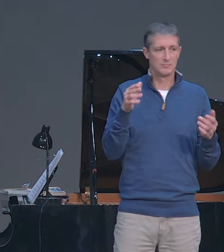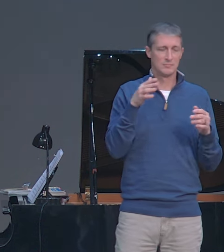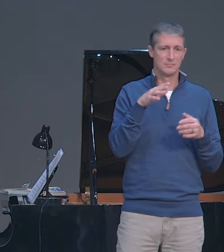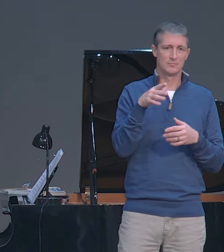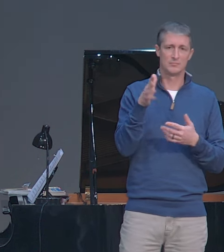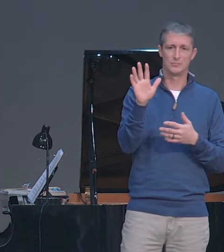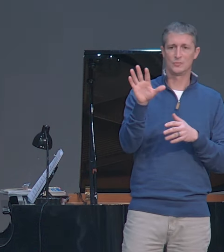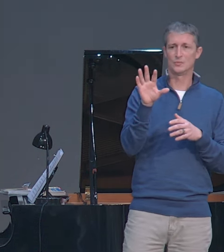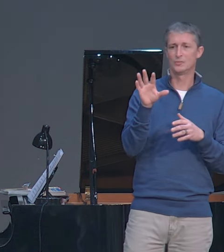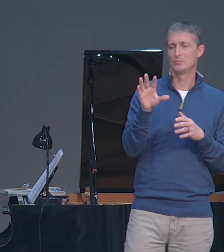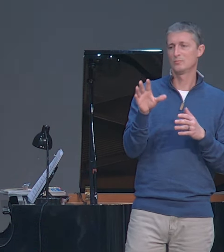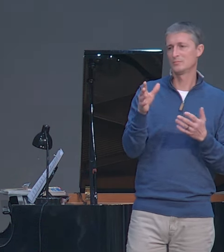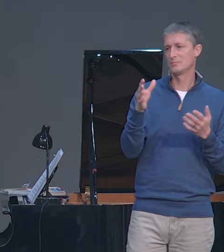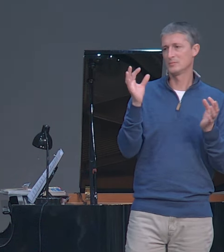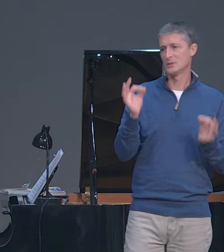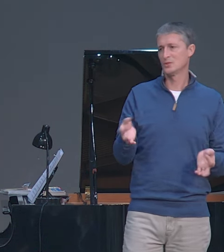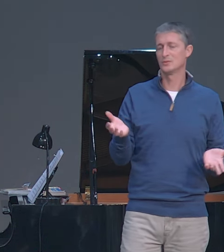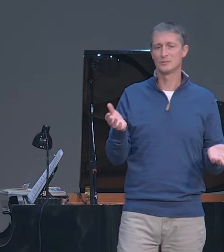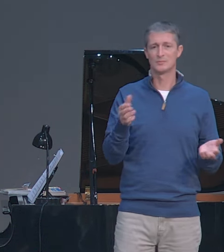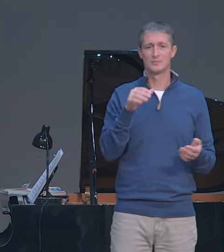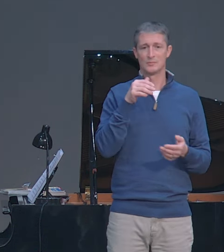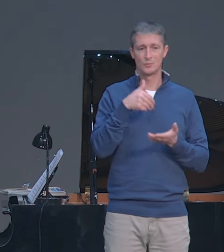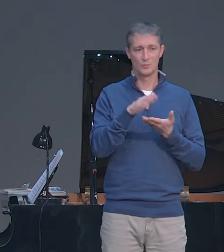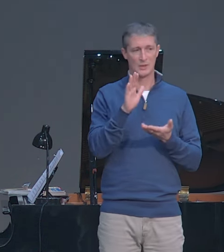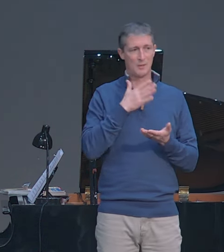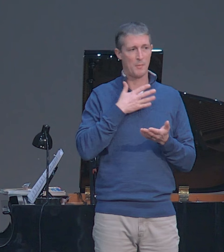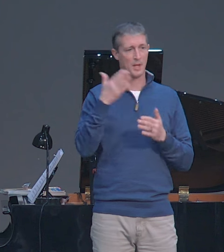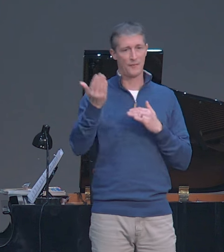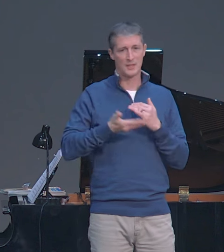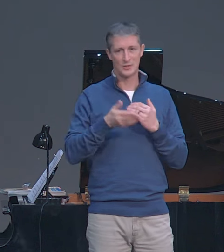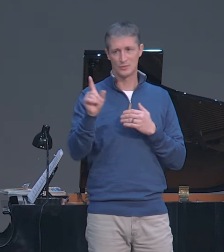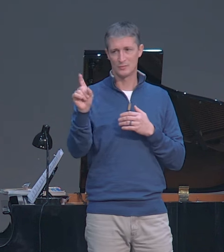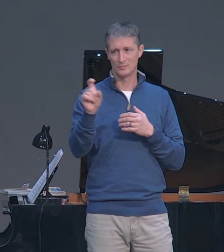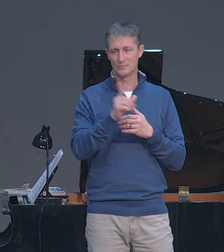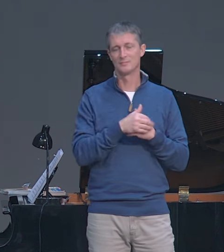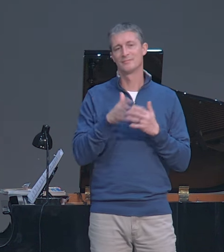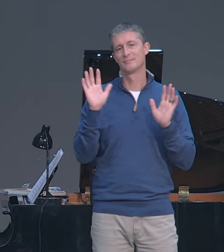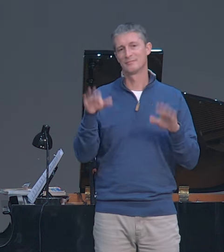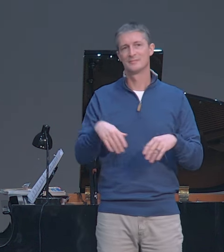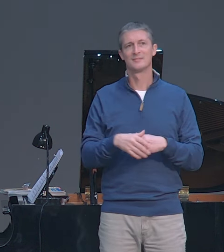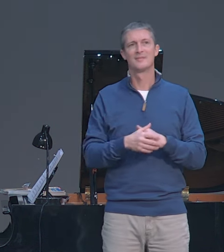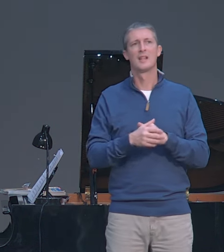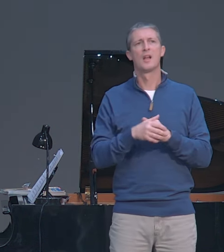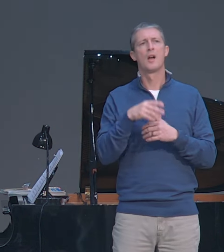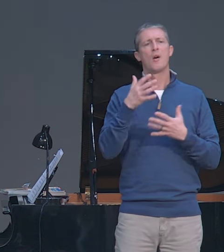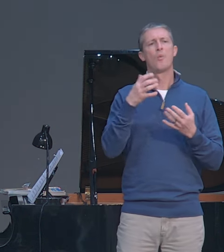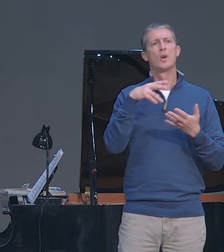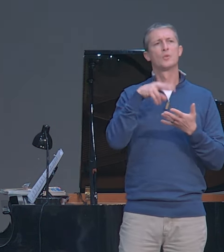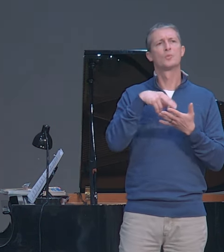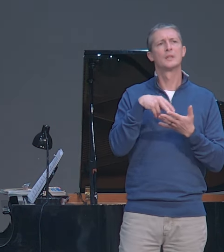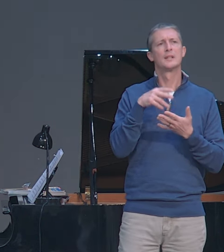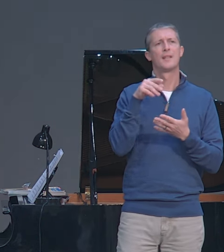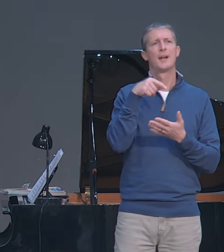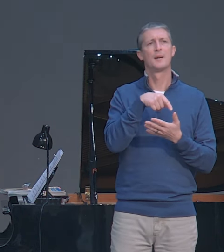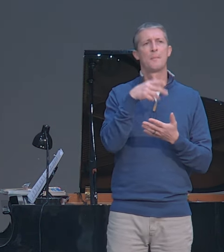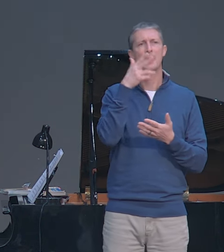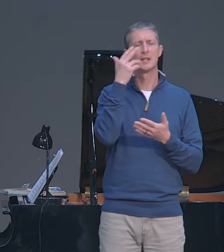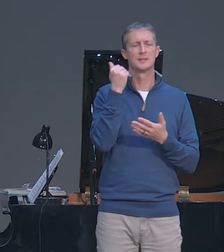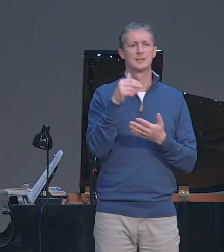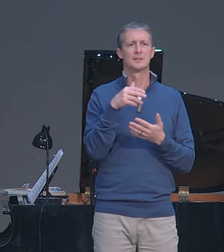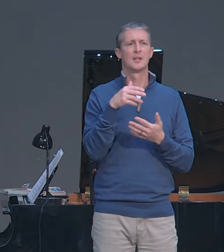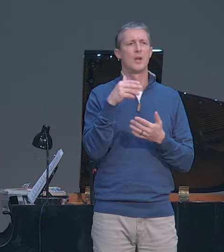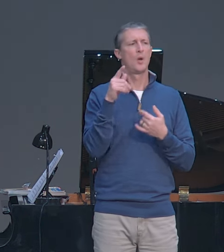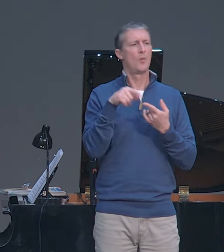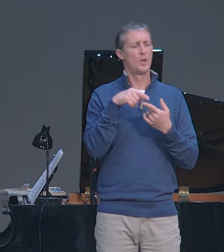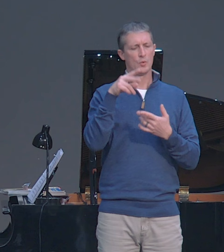You can reject my invitation. But I want us to read this aloud. And so when we read Scripture loud in here,